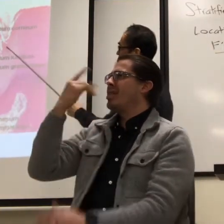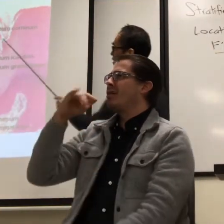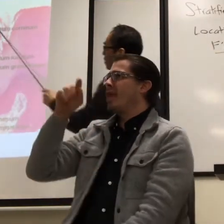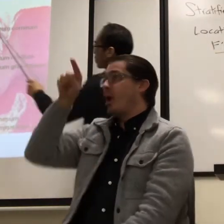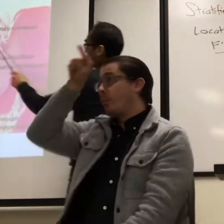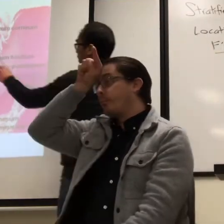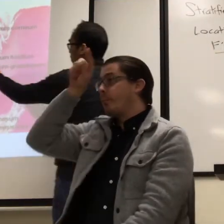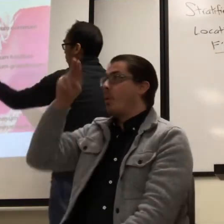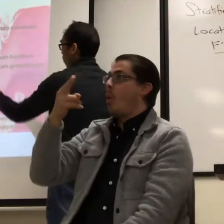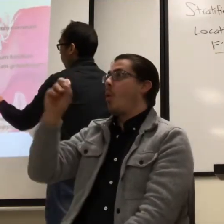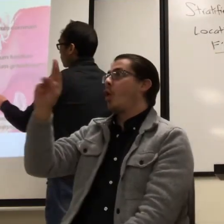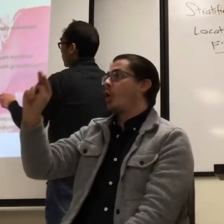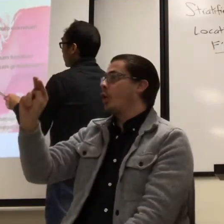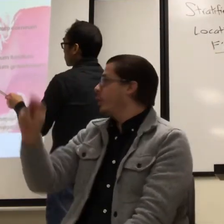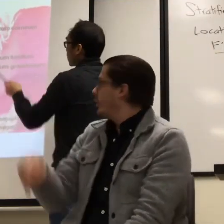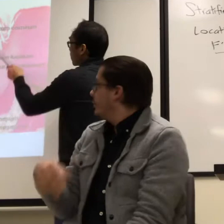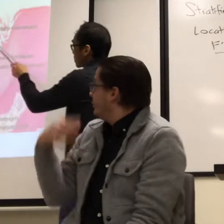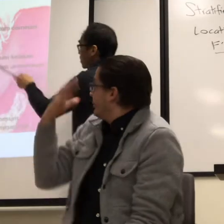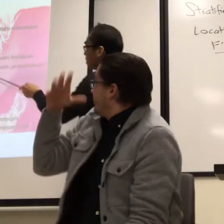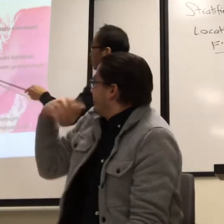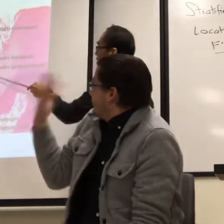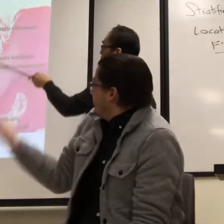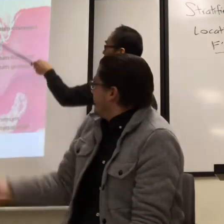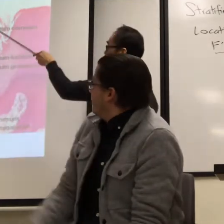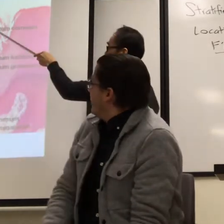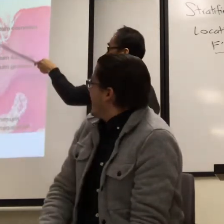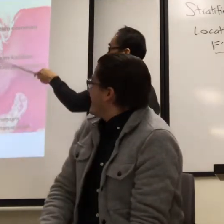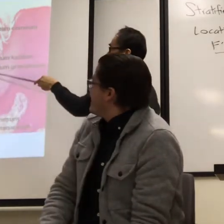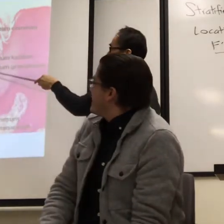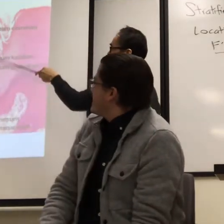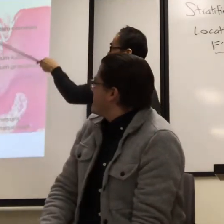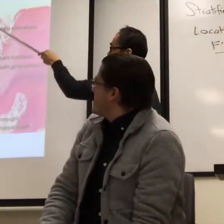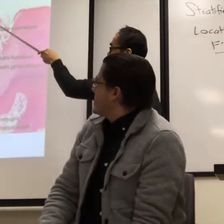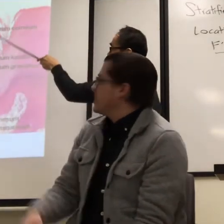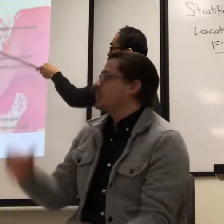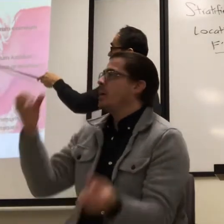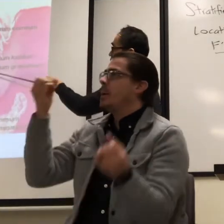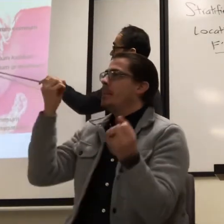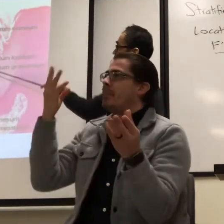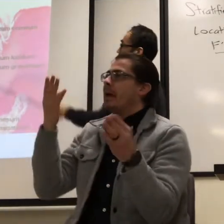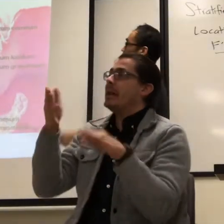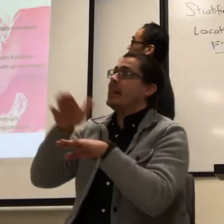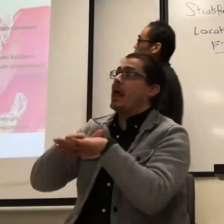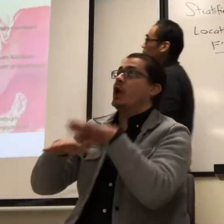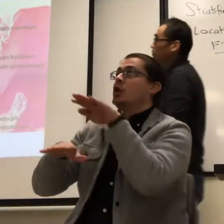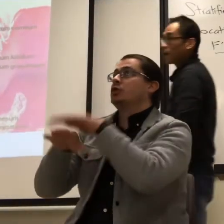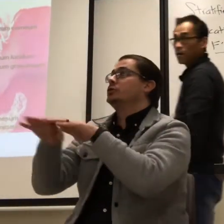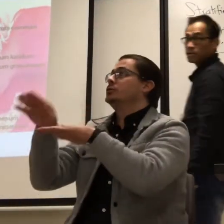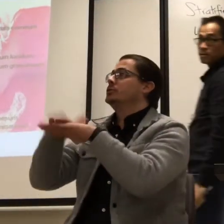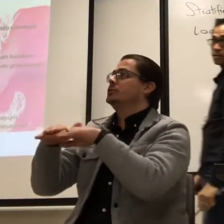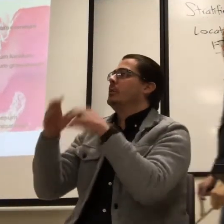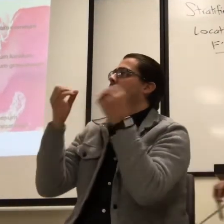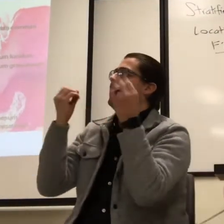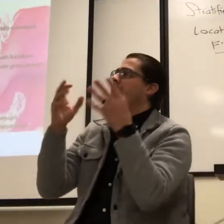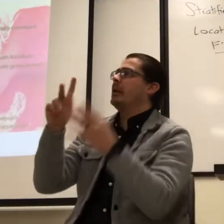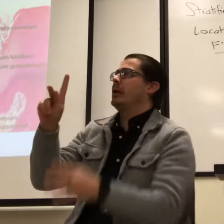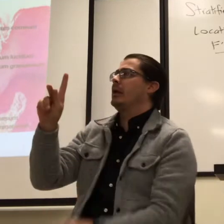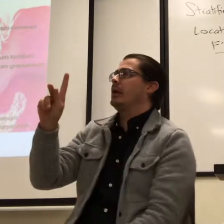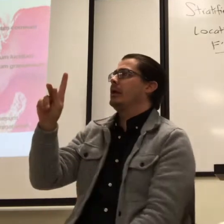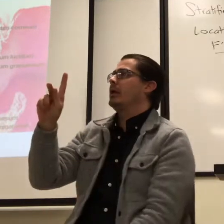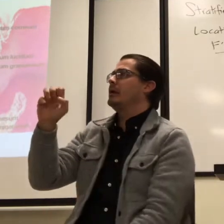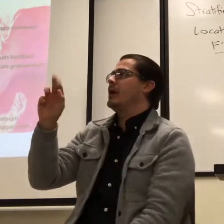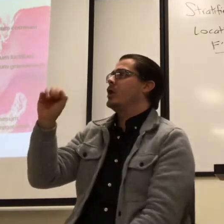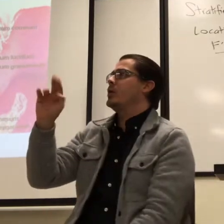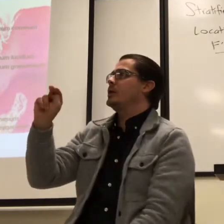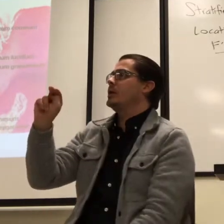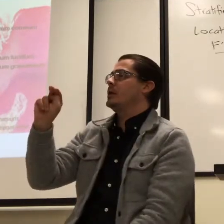because I guess they kind of look like horns, I guess. Well, anyways, many, many layers of keratin.